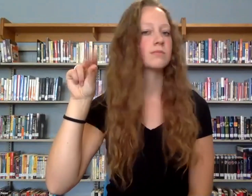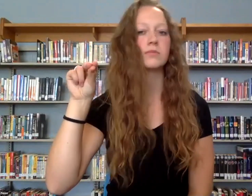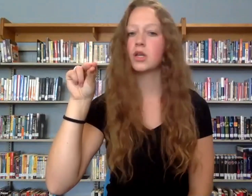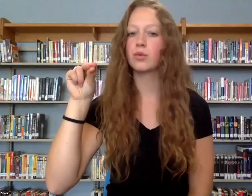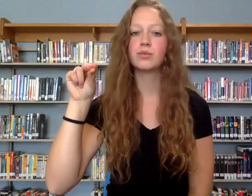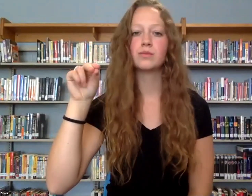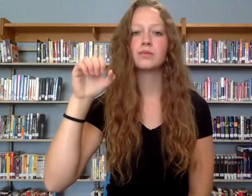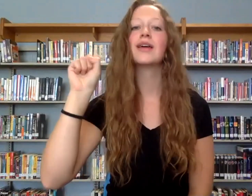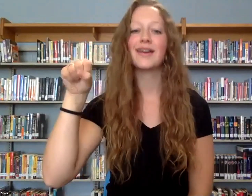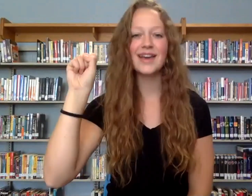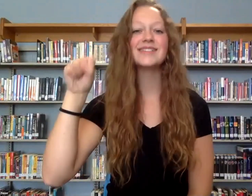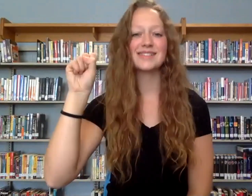No. Yes.